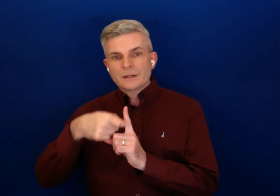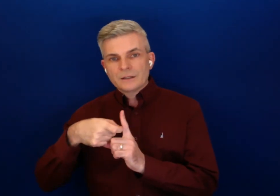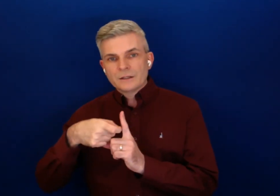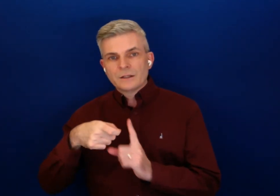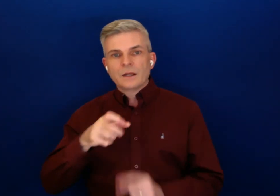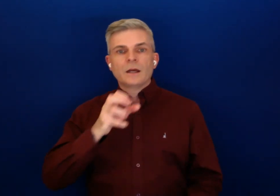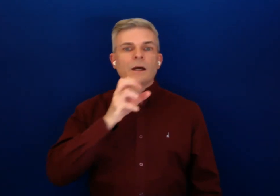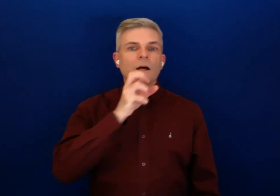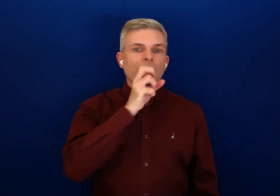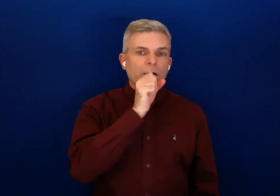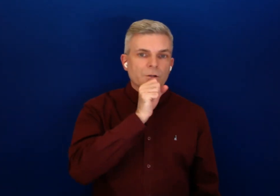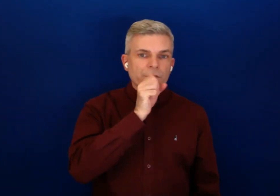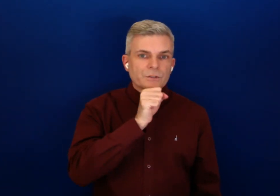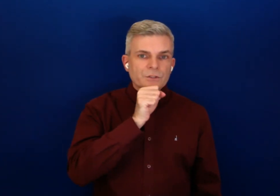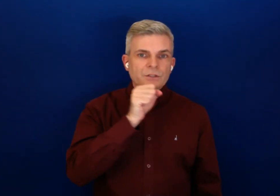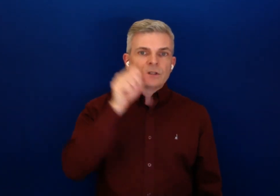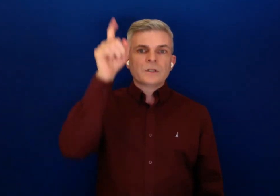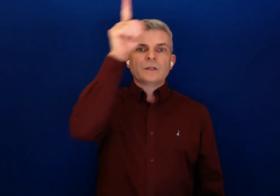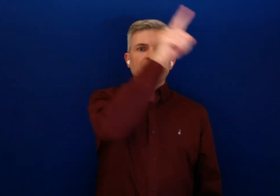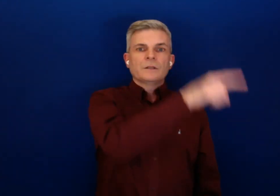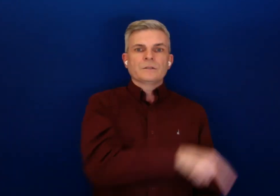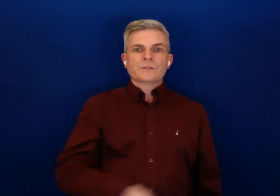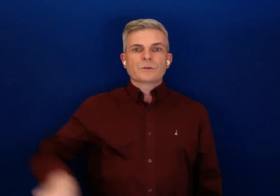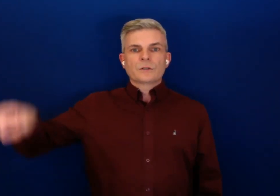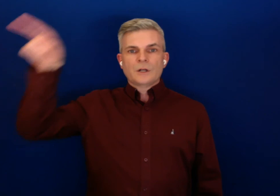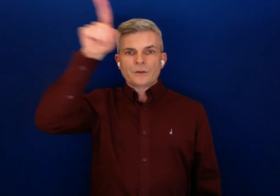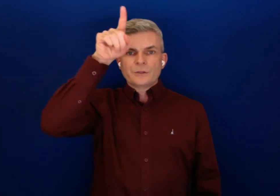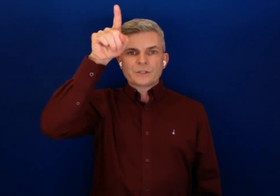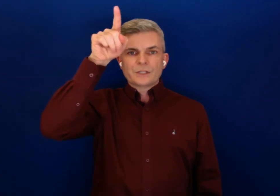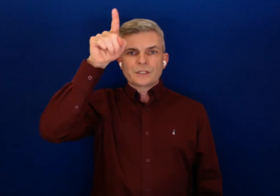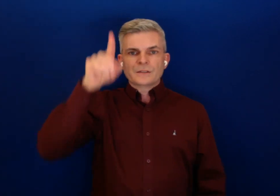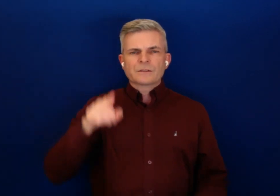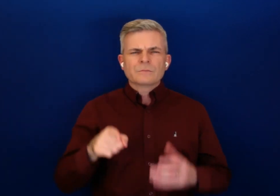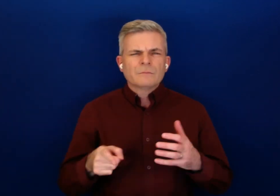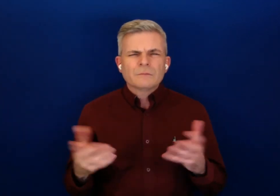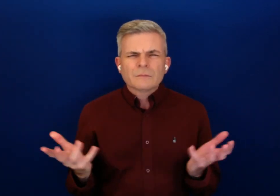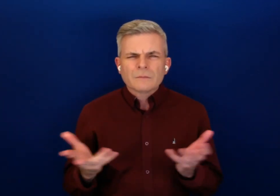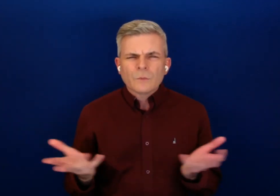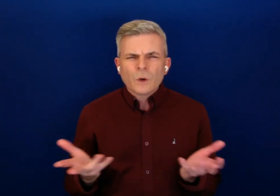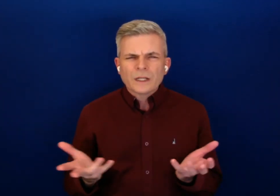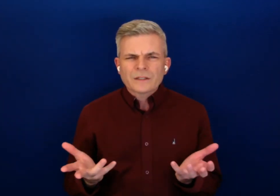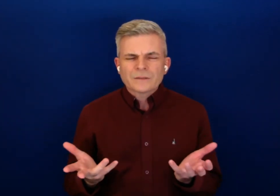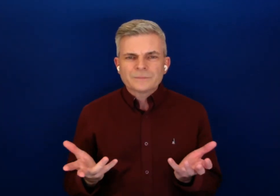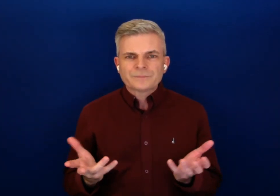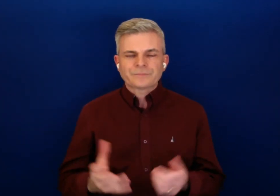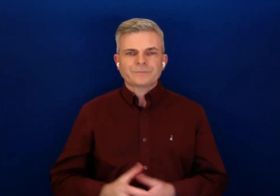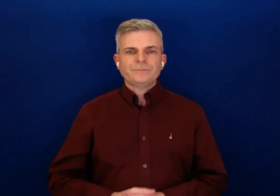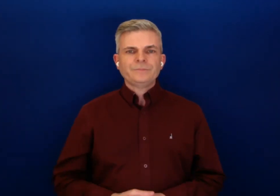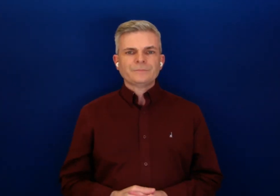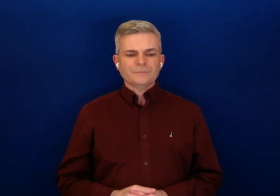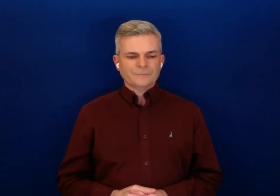banana, orange, circle all those things. What?